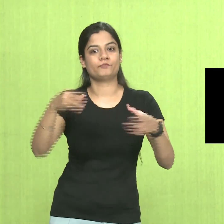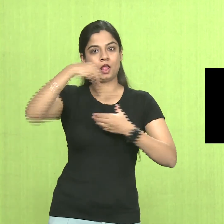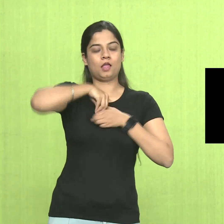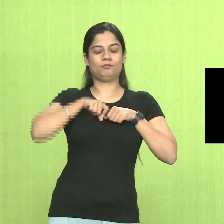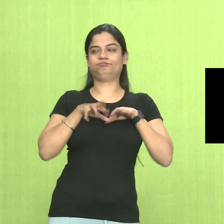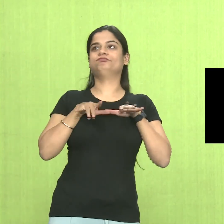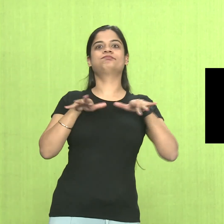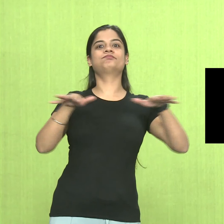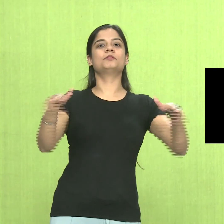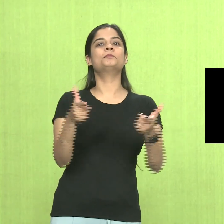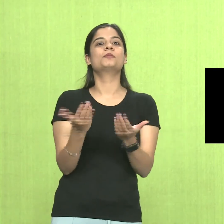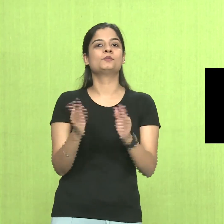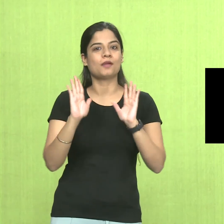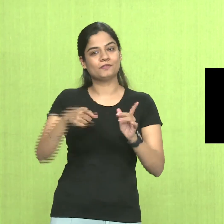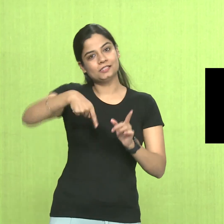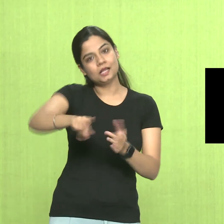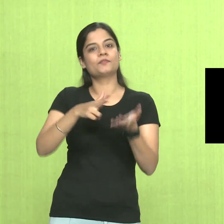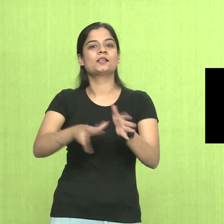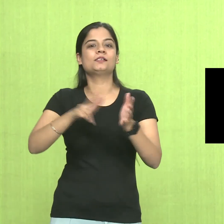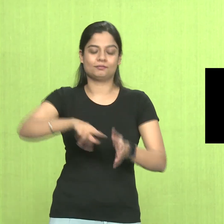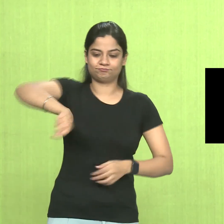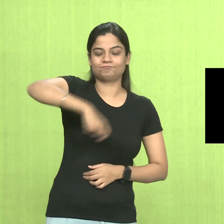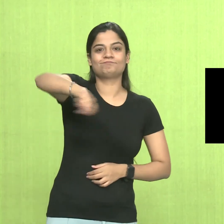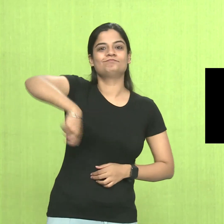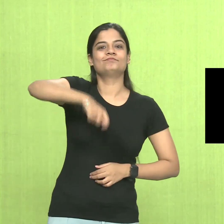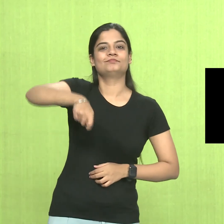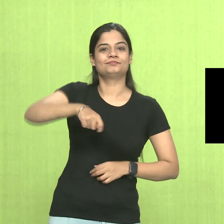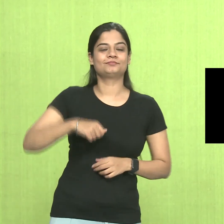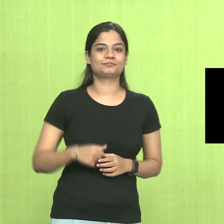oil, and that's the method called dry frying.